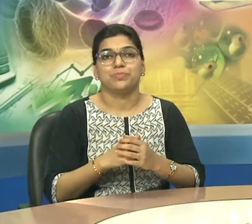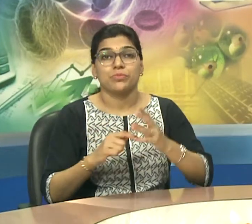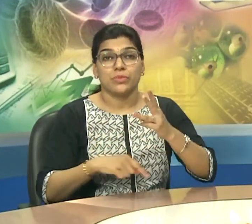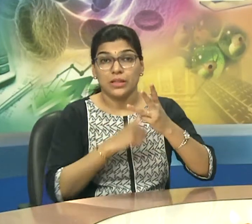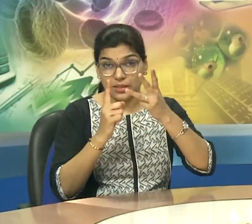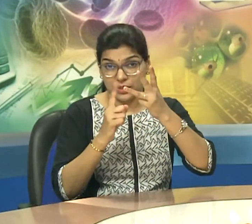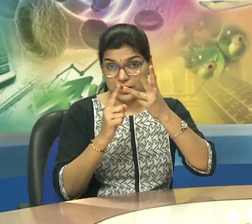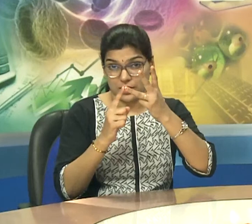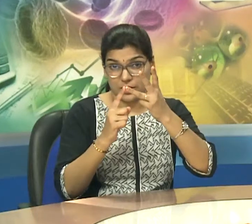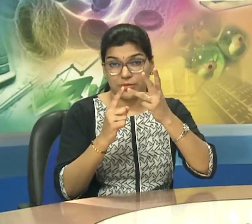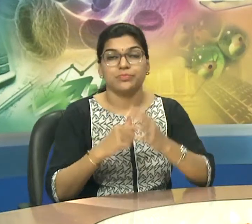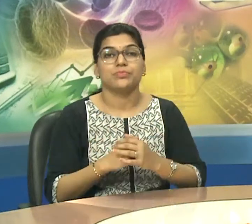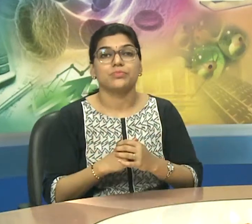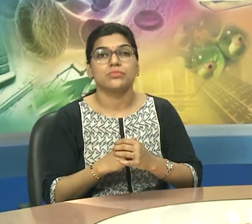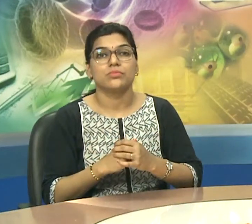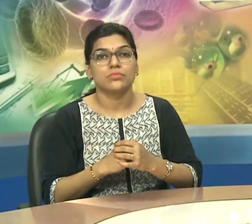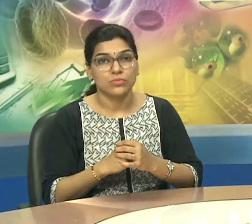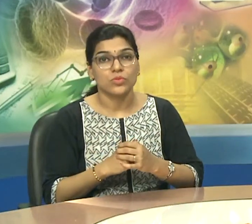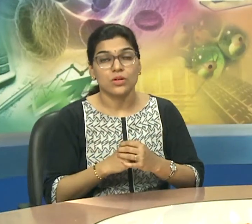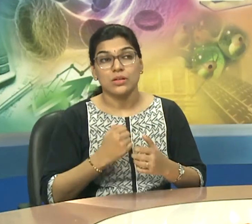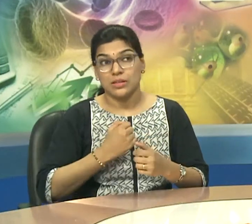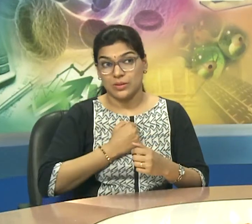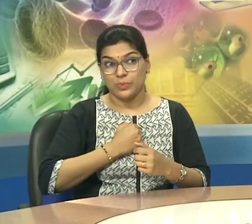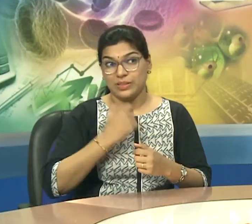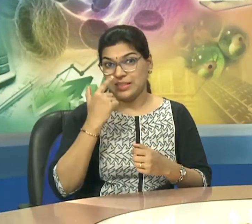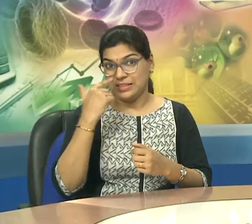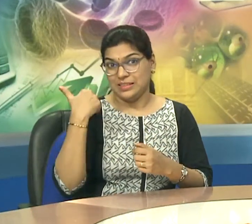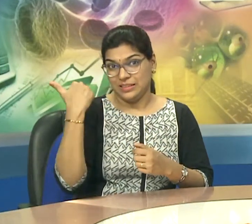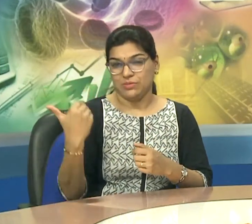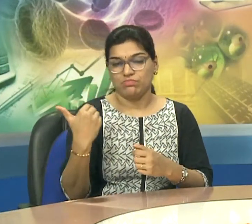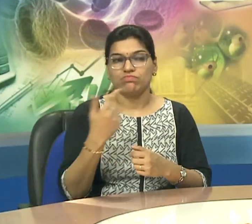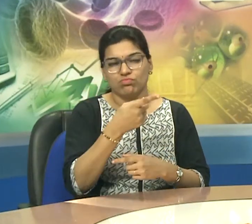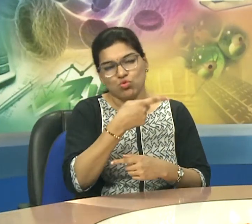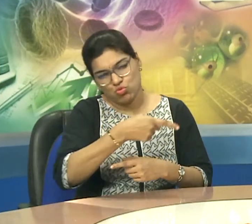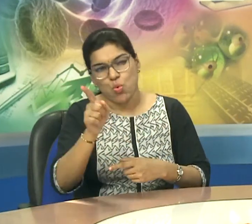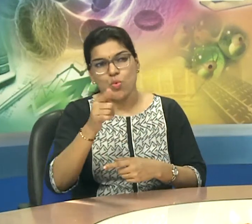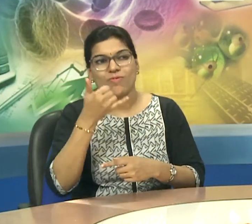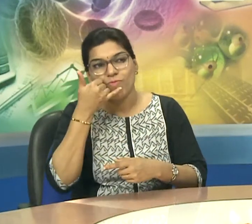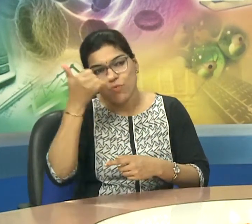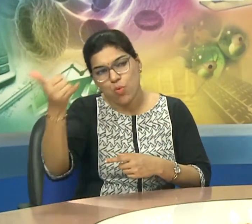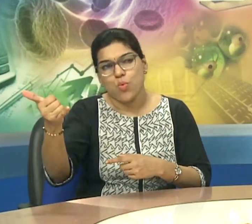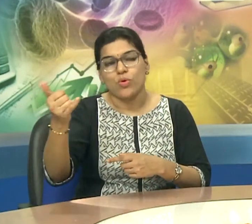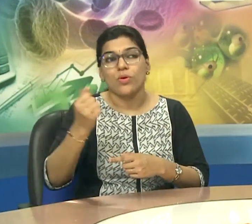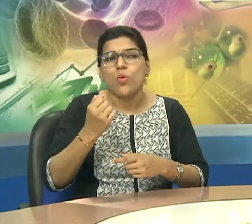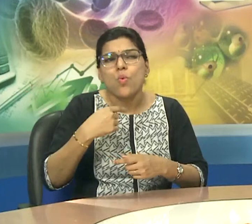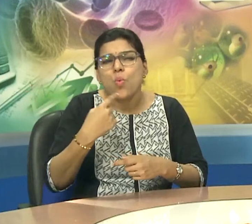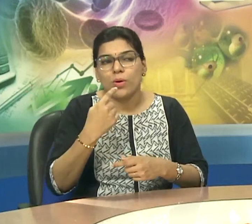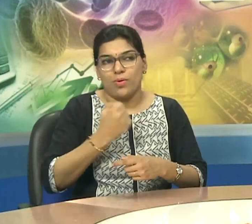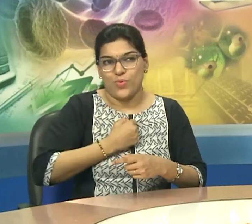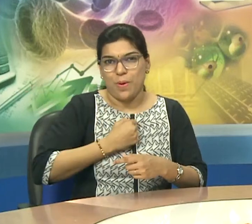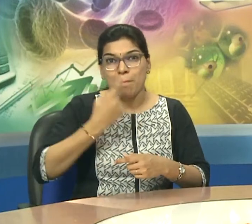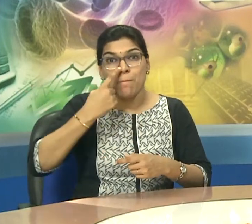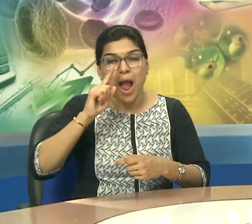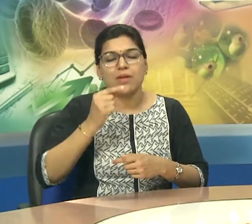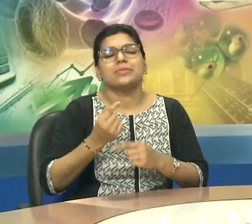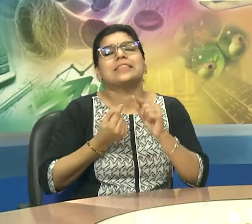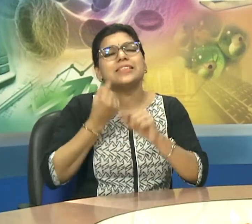to. And the third example saying my sister ought to call